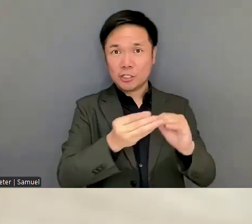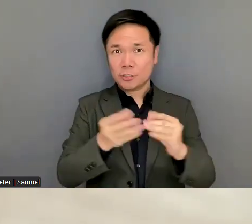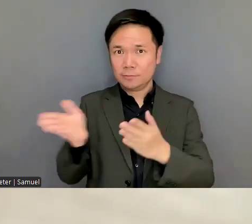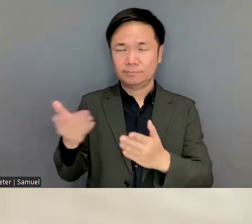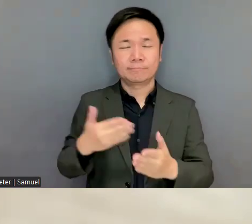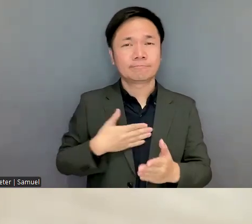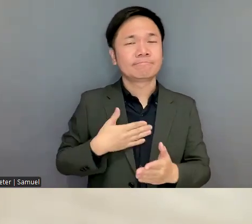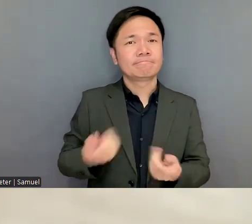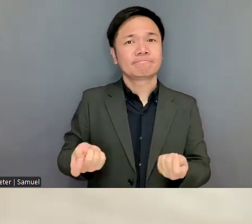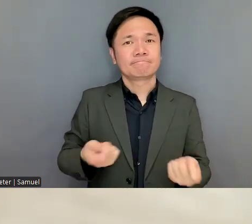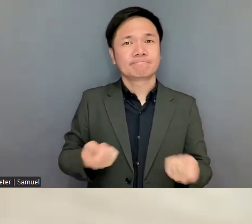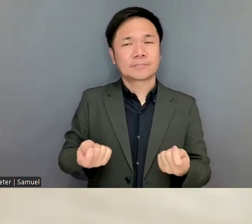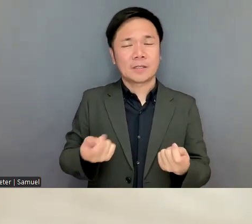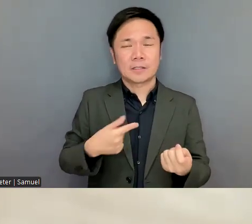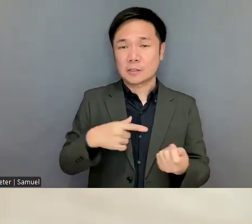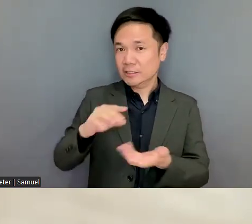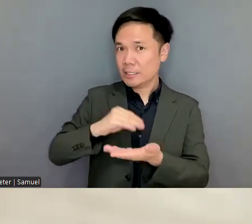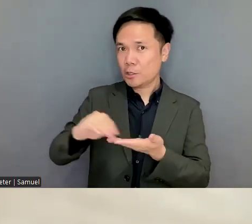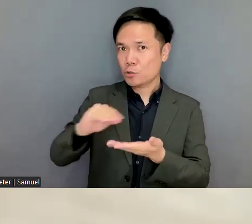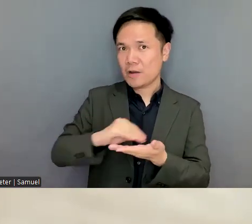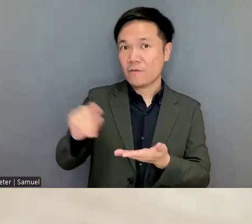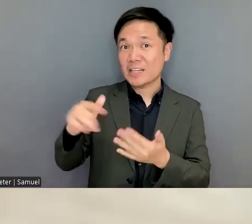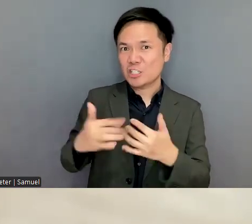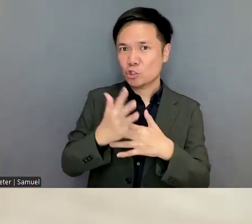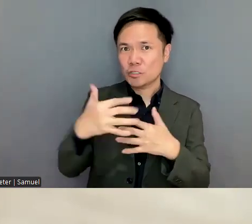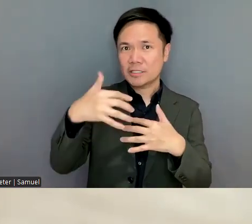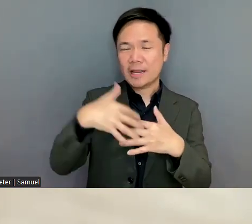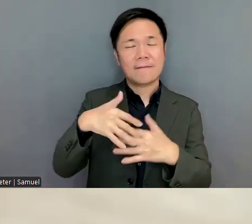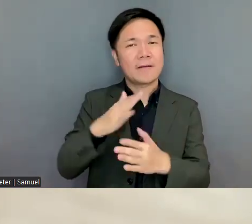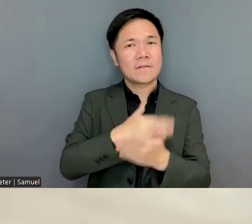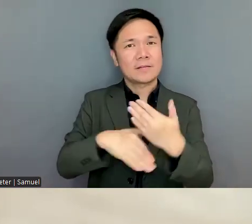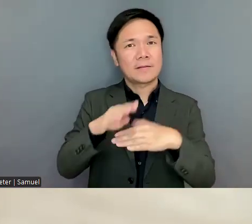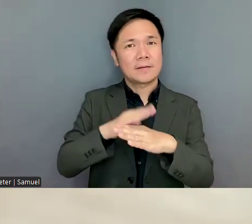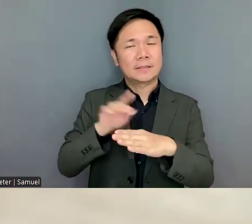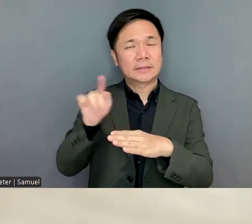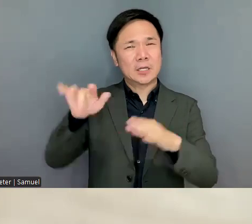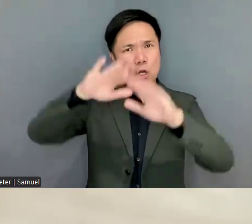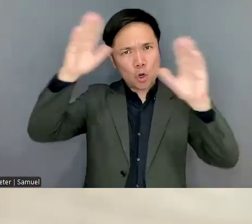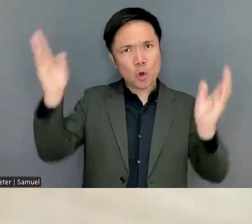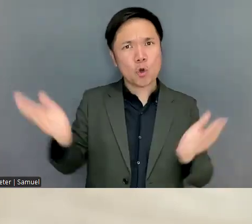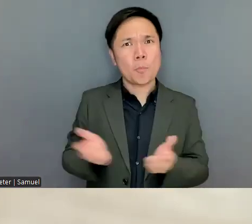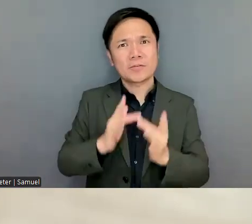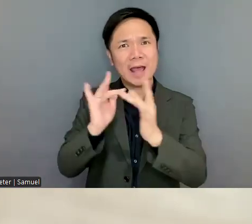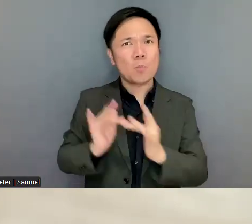as General Secretary of the Indigenous Persons with Disabilities Global Network.